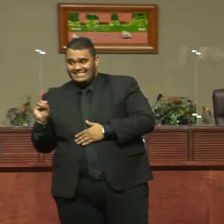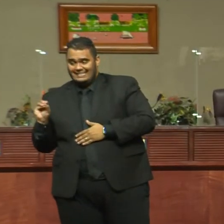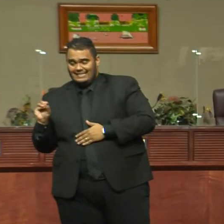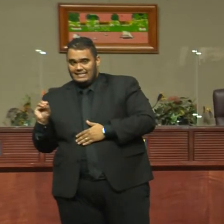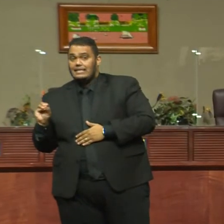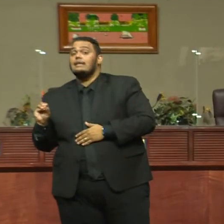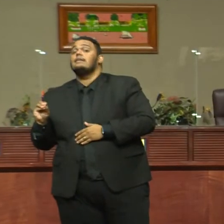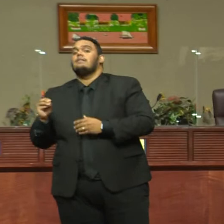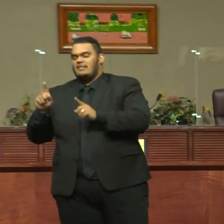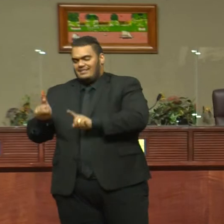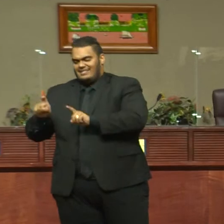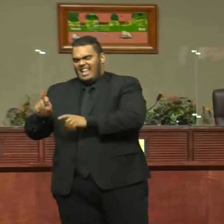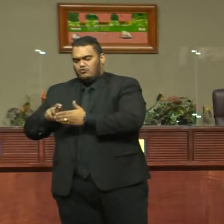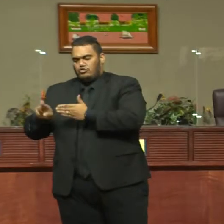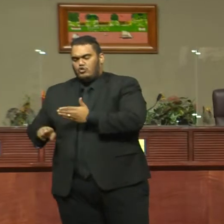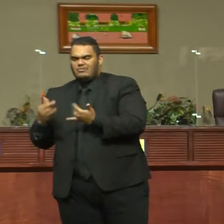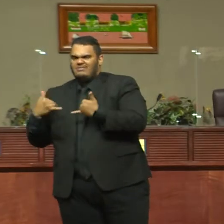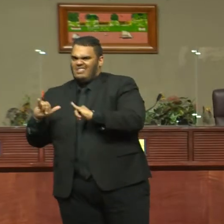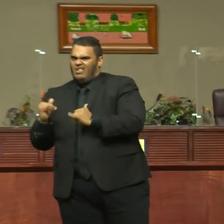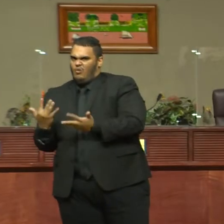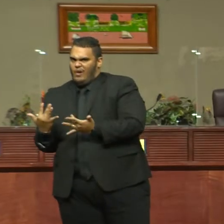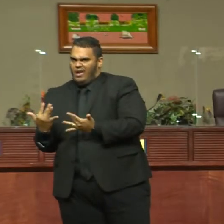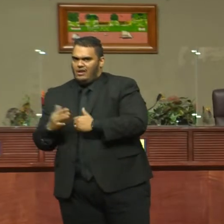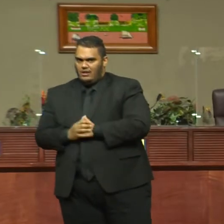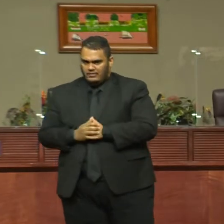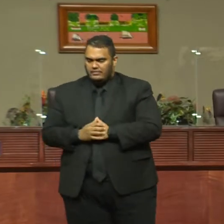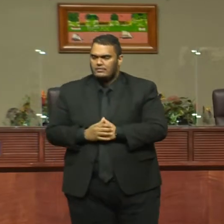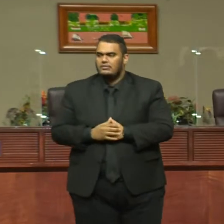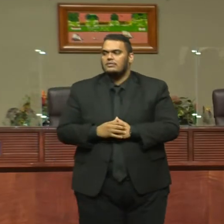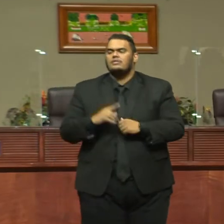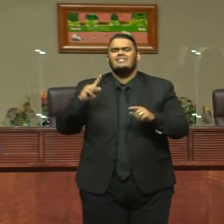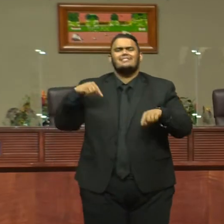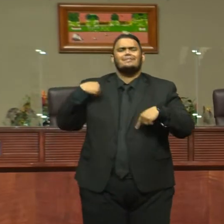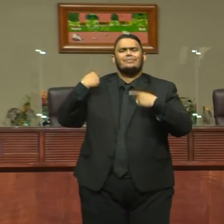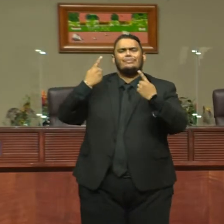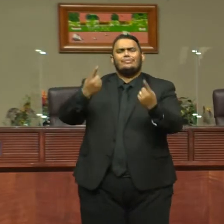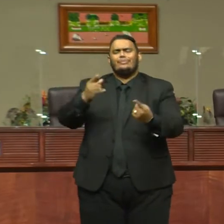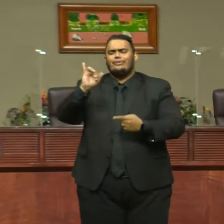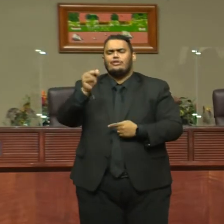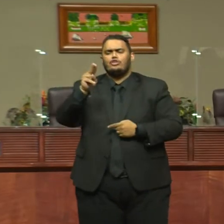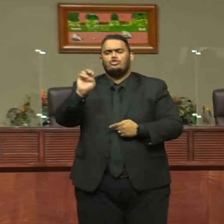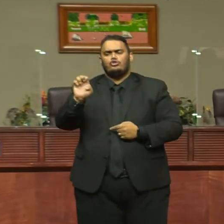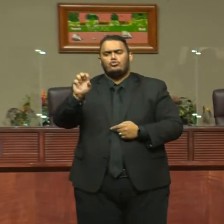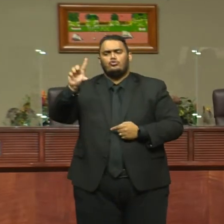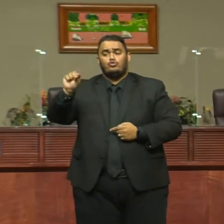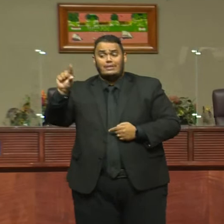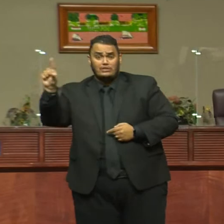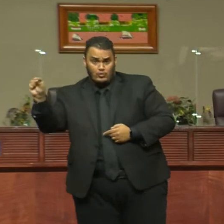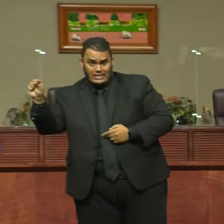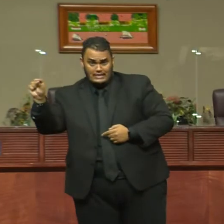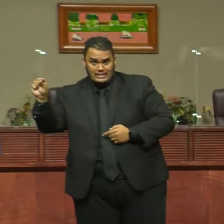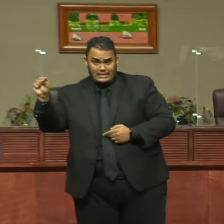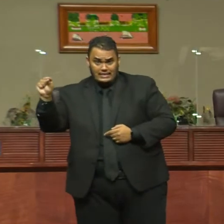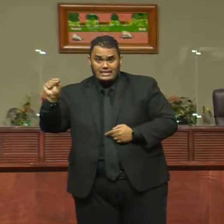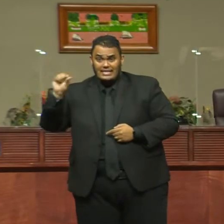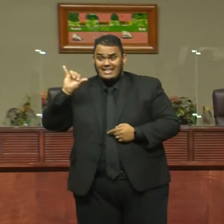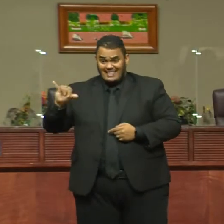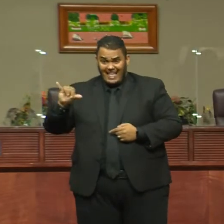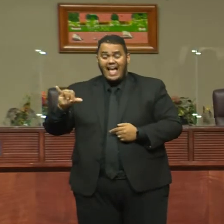case at the jail in June of 2020, the positivity rate of those tested